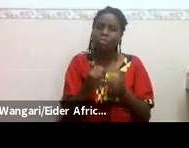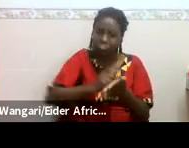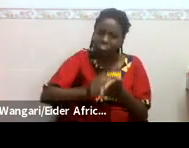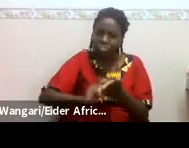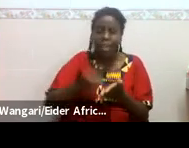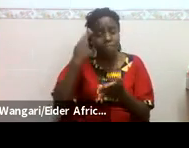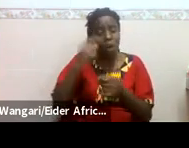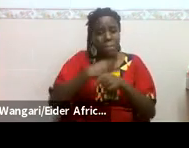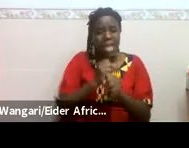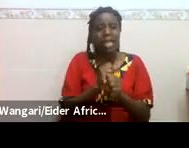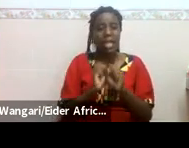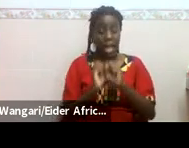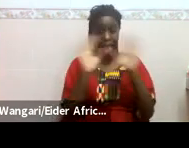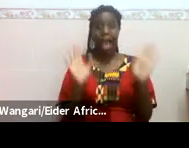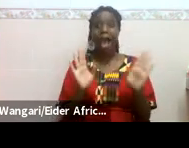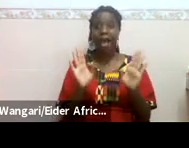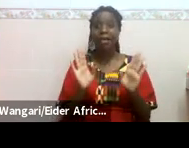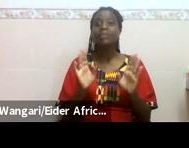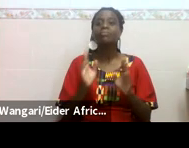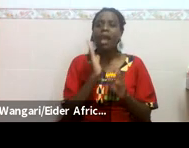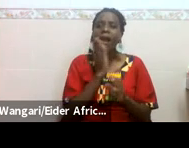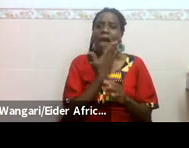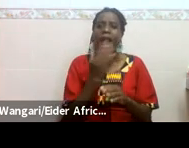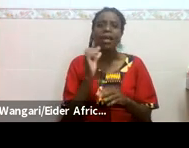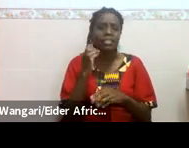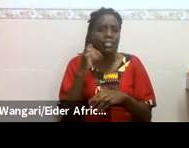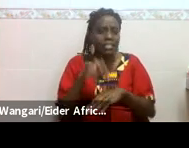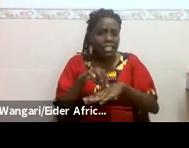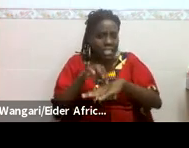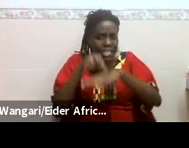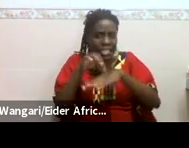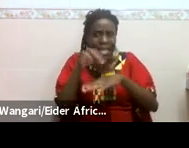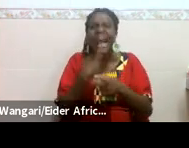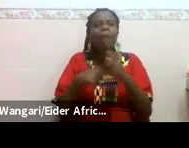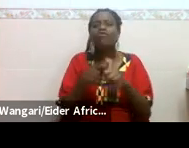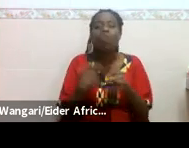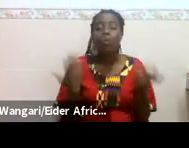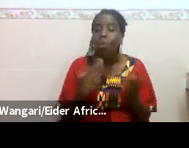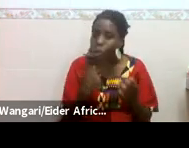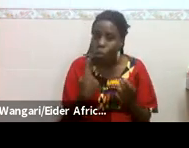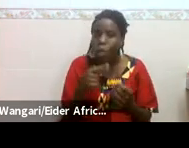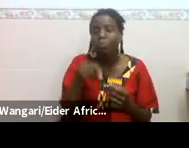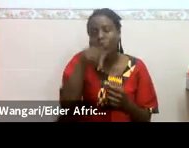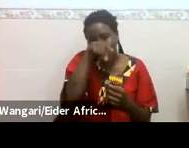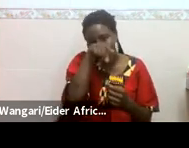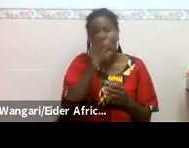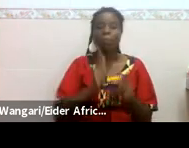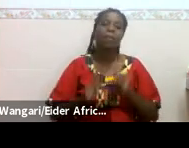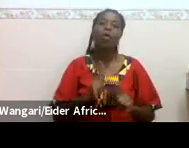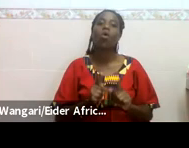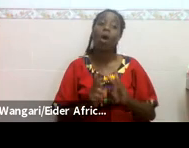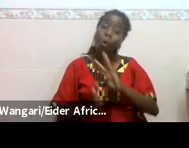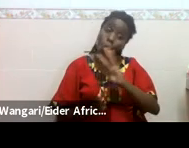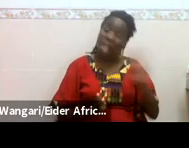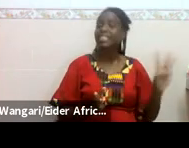constructed by white people, right? It was the whole idea that we are different and the othering of people was constructed by the West. And it